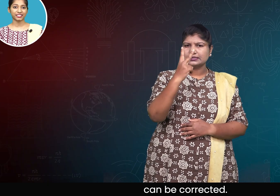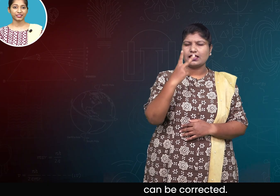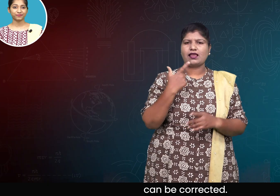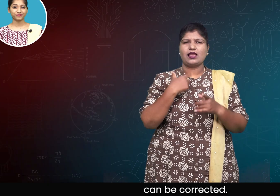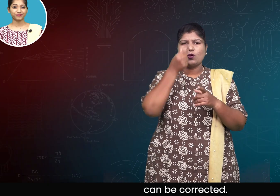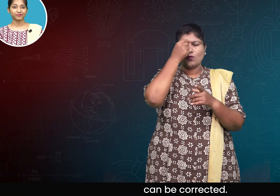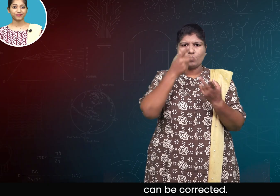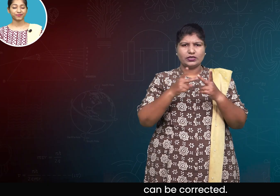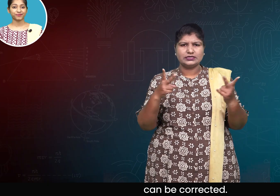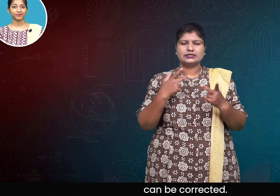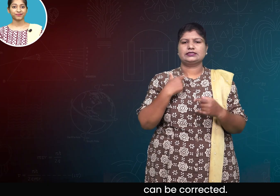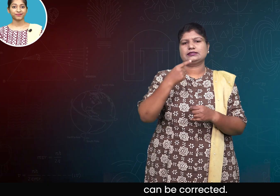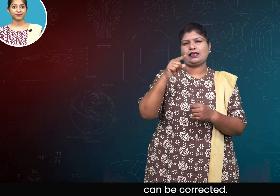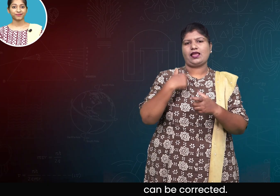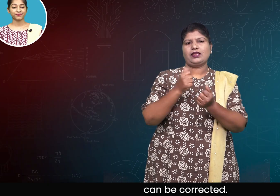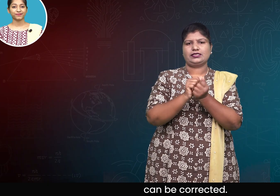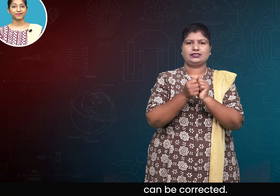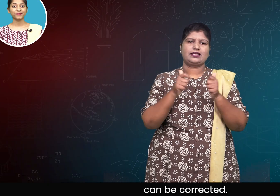corrected.